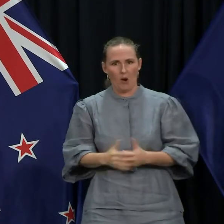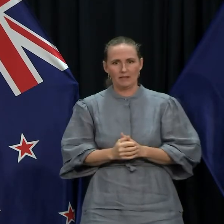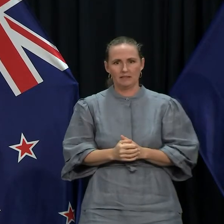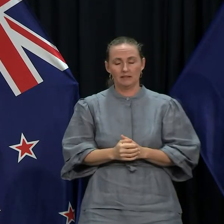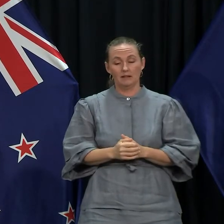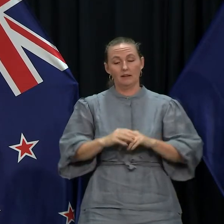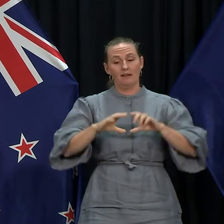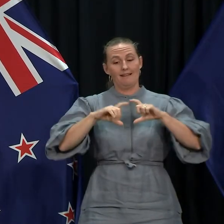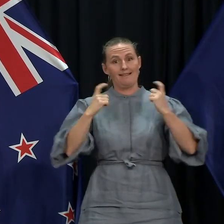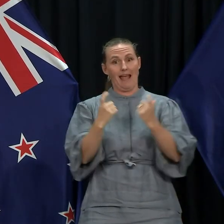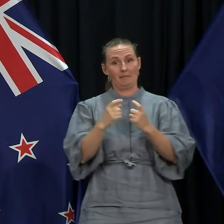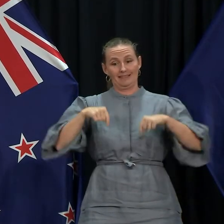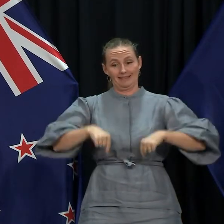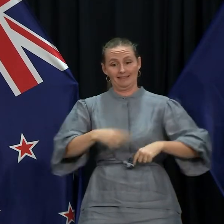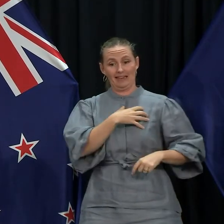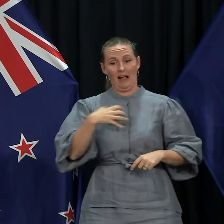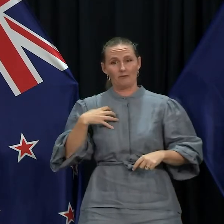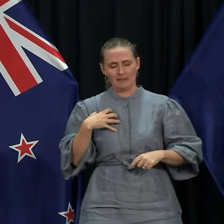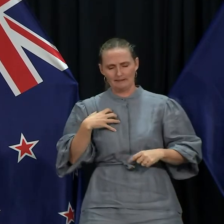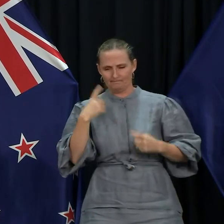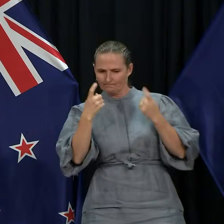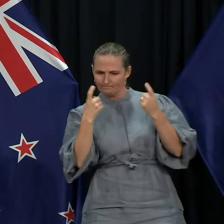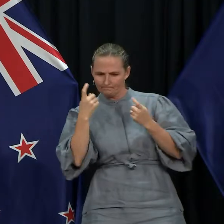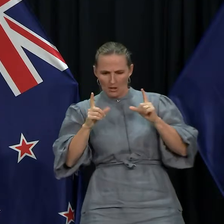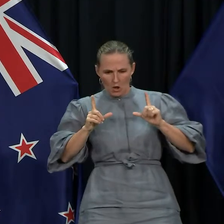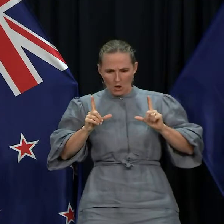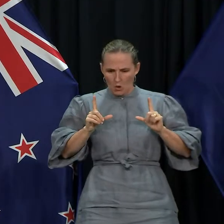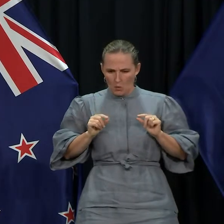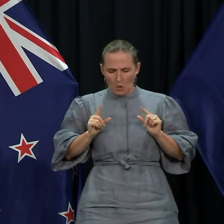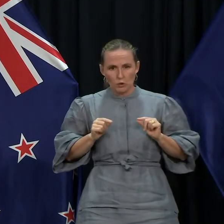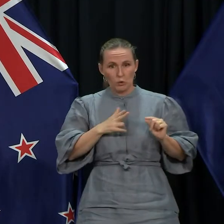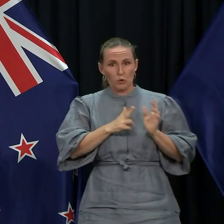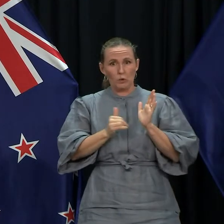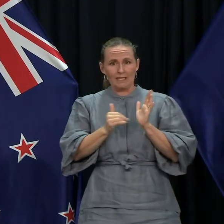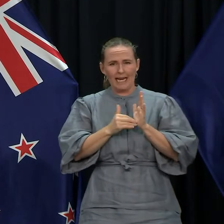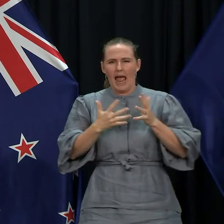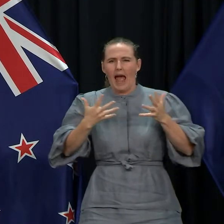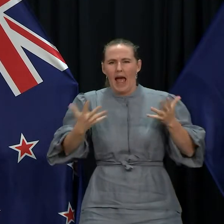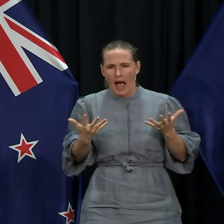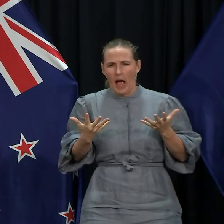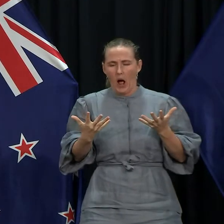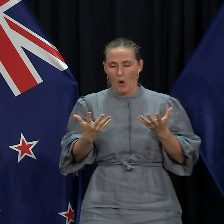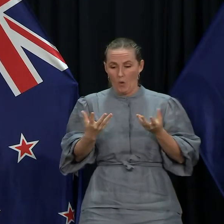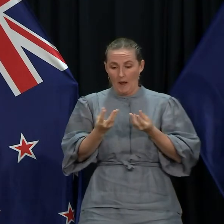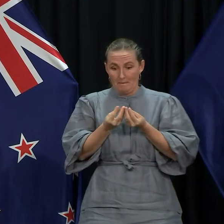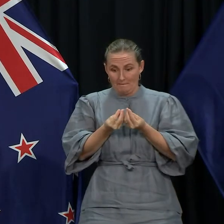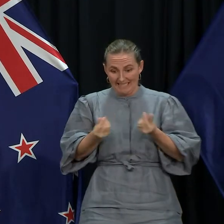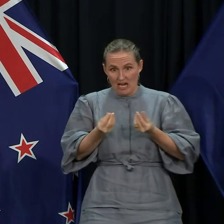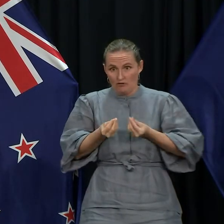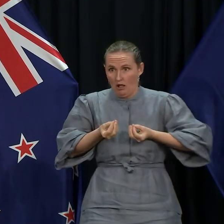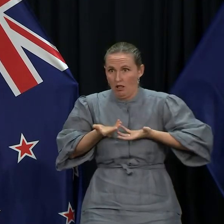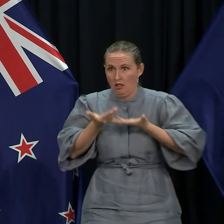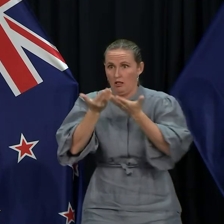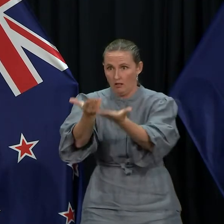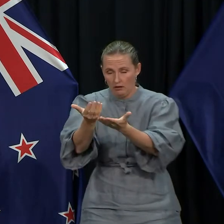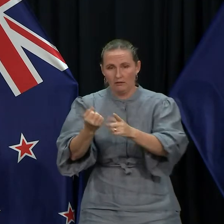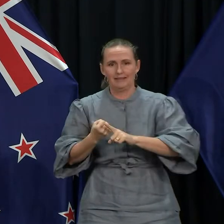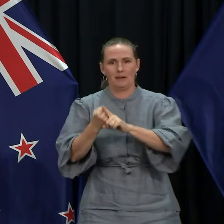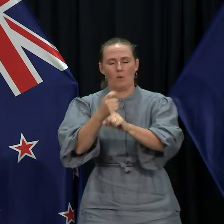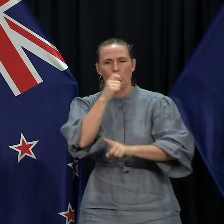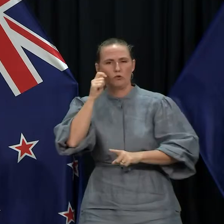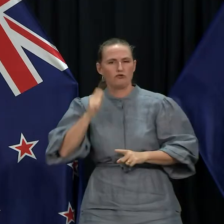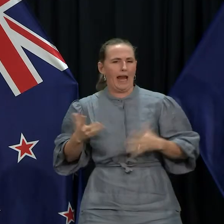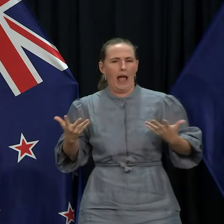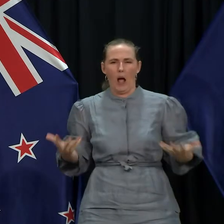that Cabinet's considering from. What can New Zealand do to make a material difference in supporting Ukraine right now?